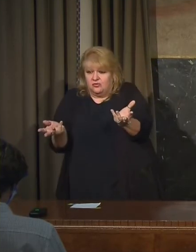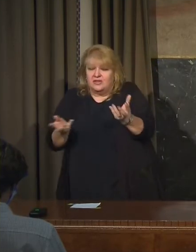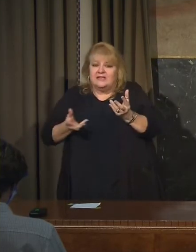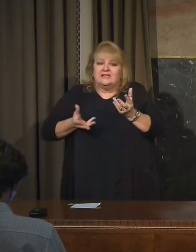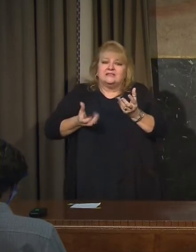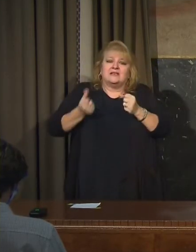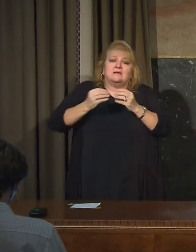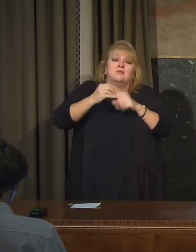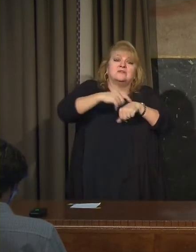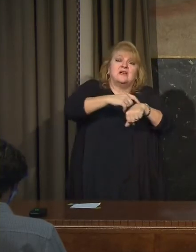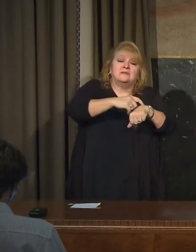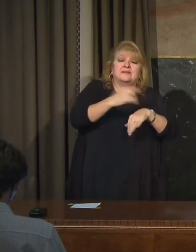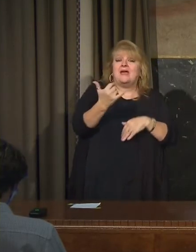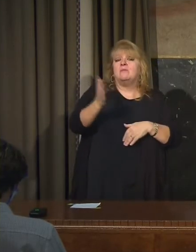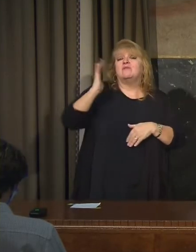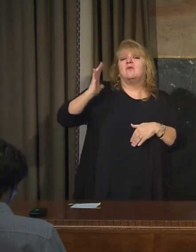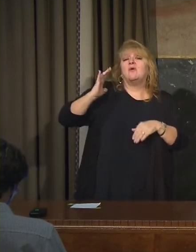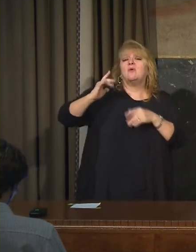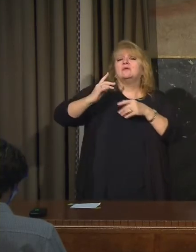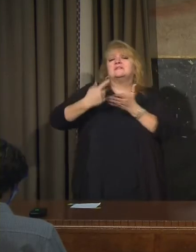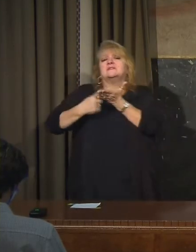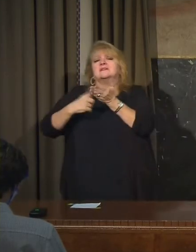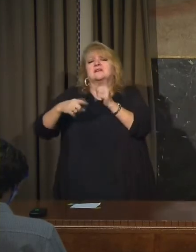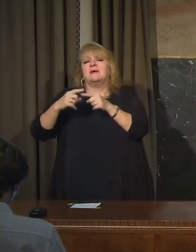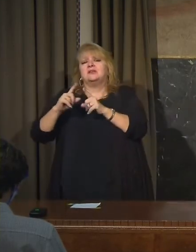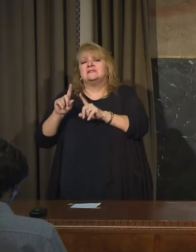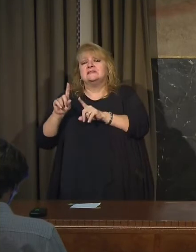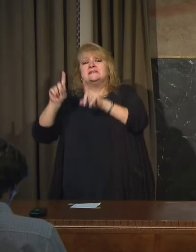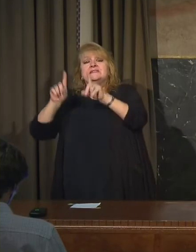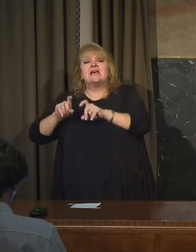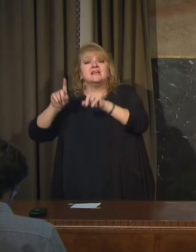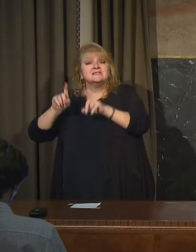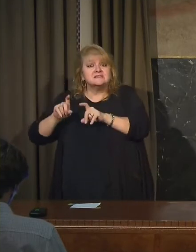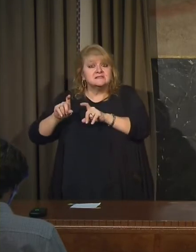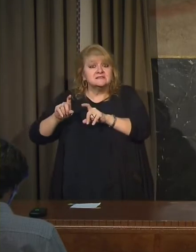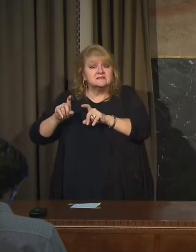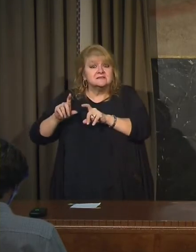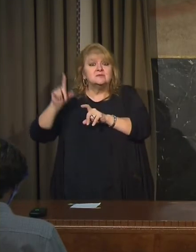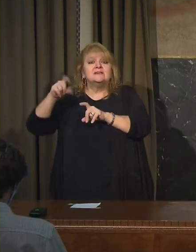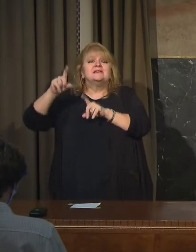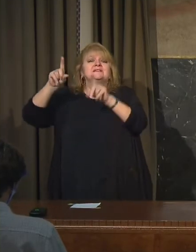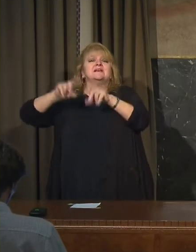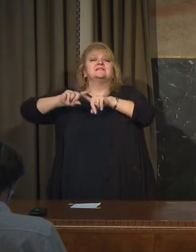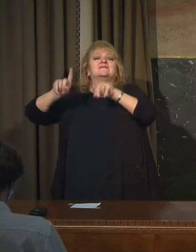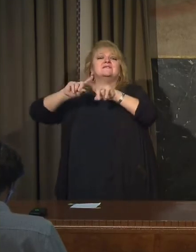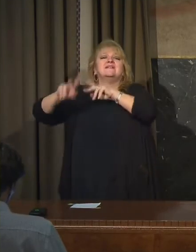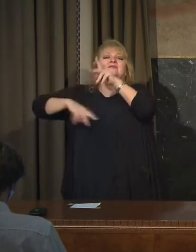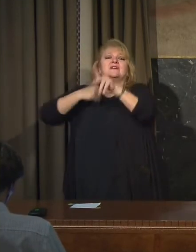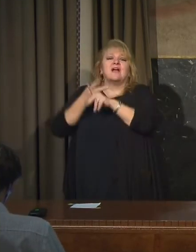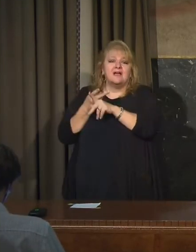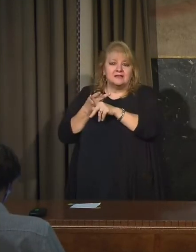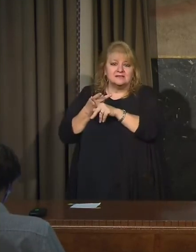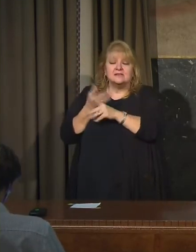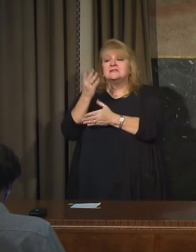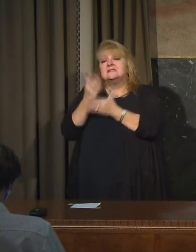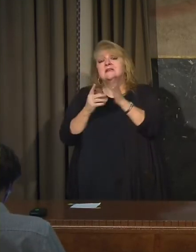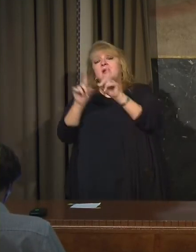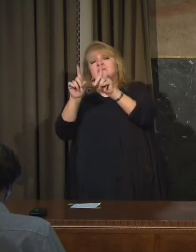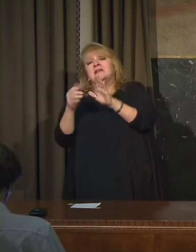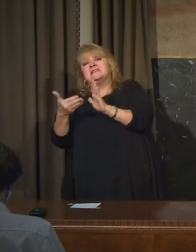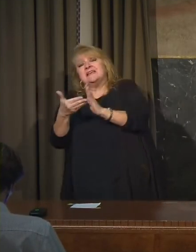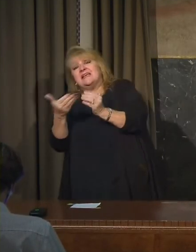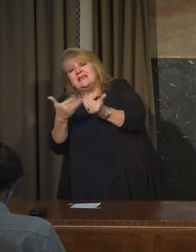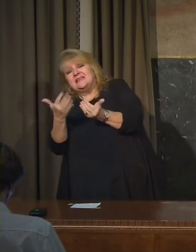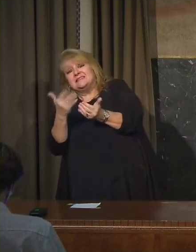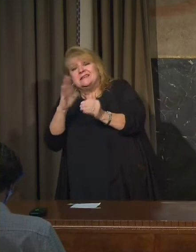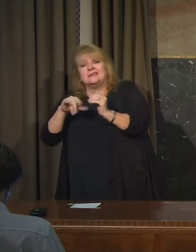more tests available, not just more tests, but tests of different types. That some were easier to administer than others,